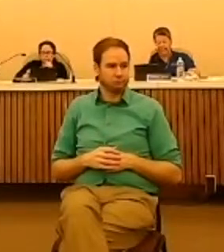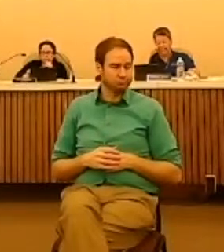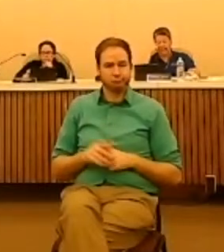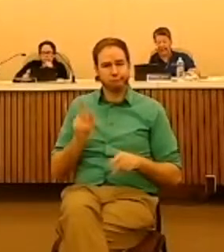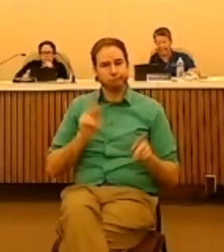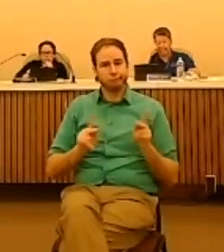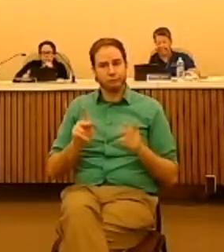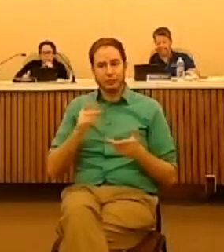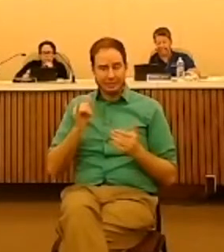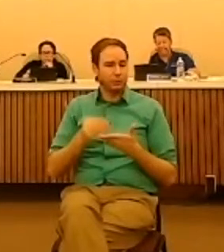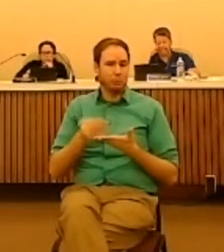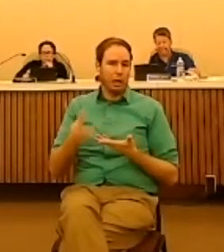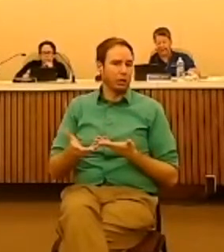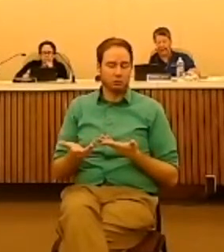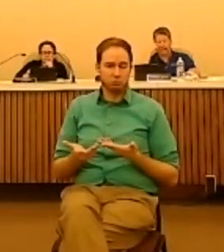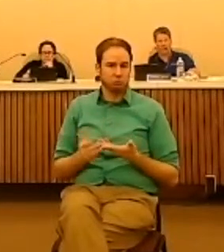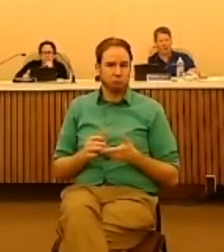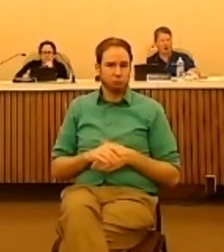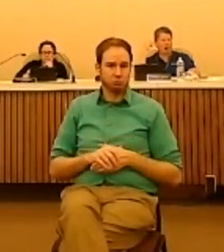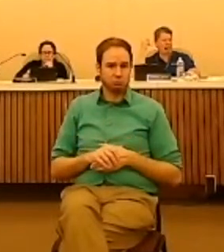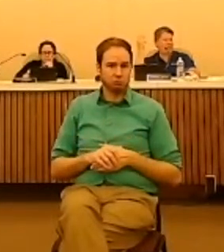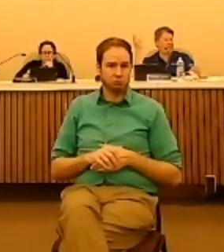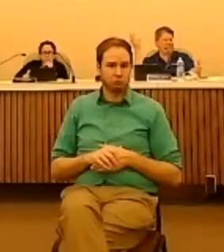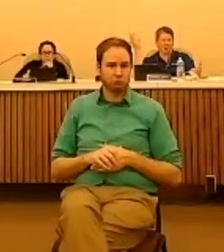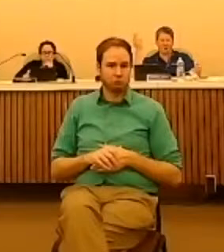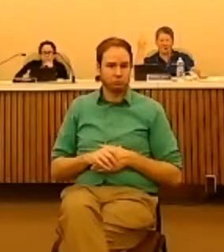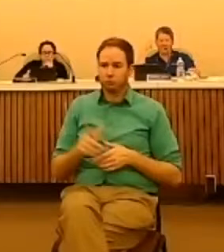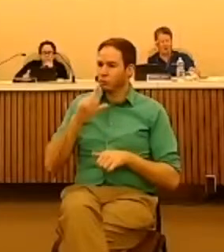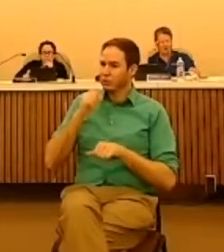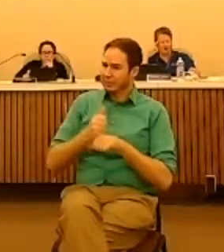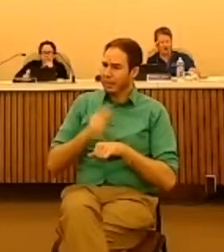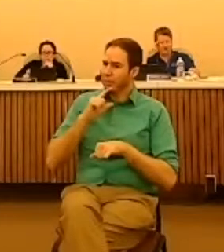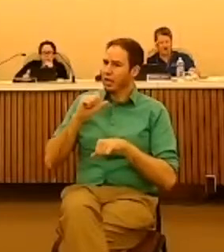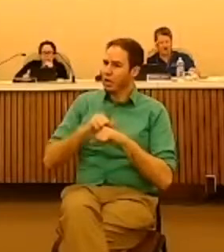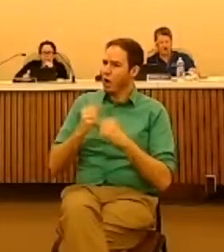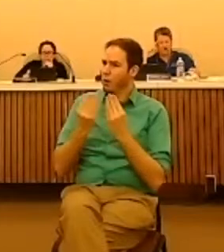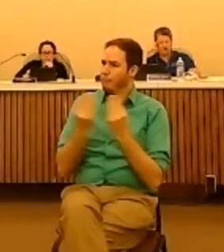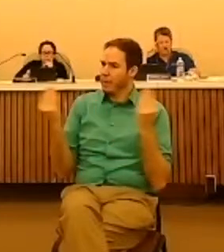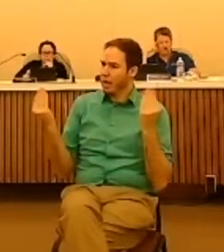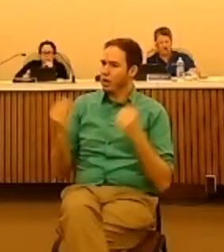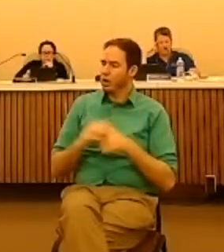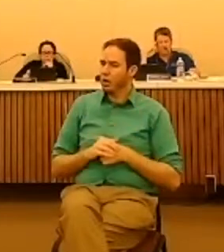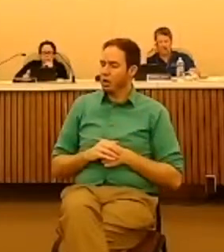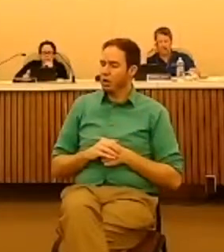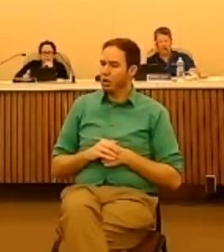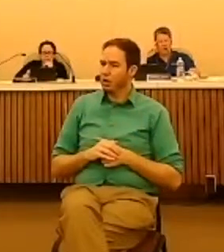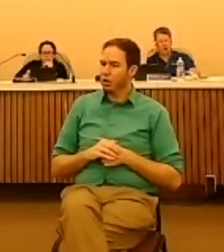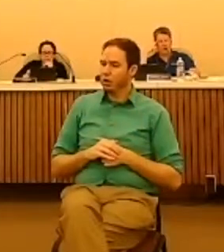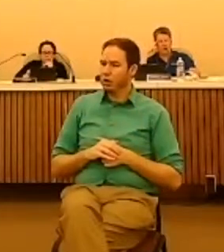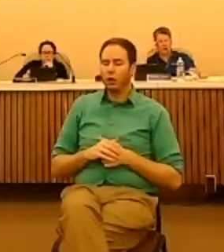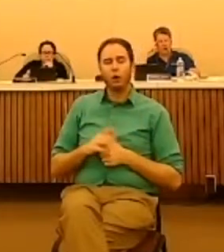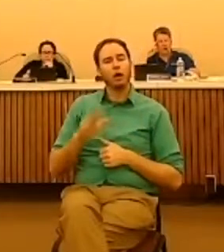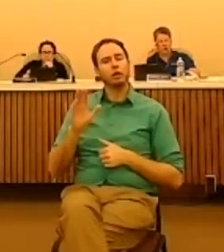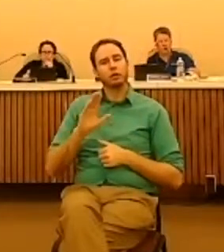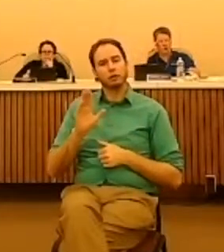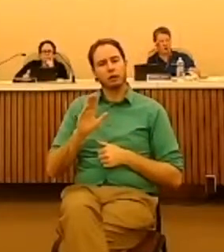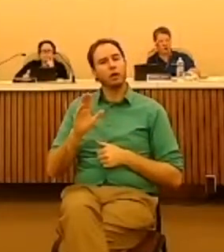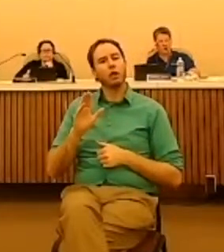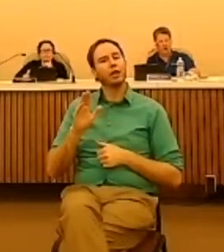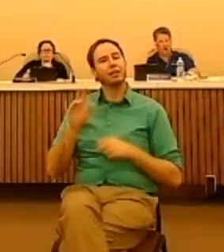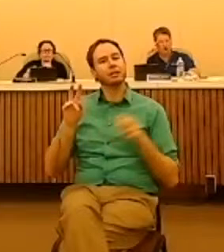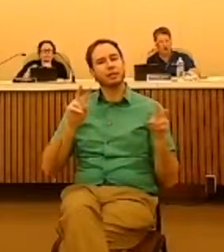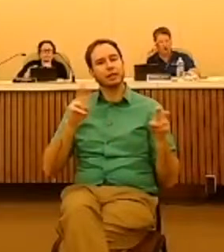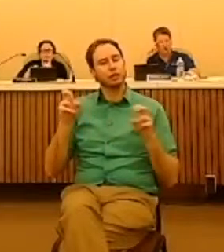People do buy them. Are you putting up a concrete barrier along the thruway in the houses? The issue